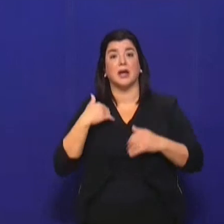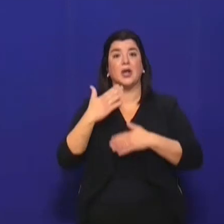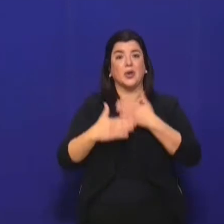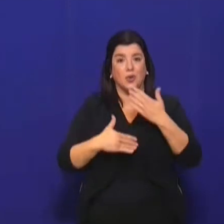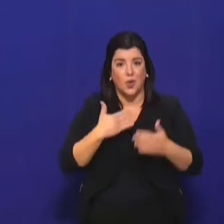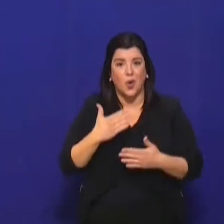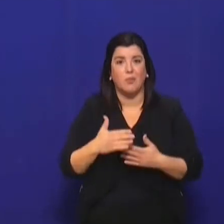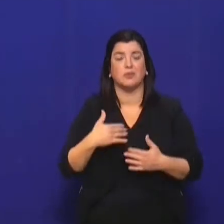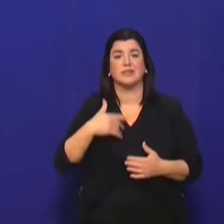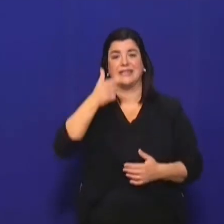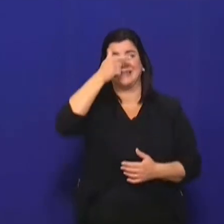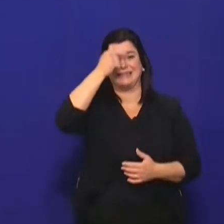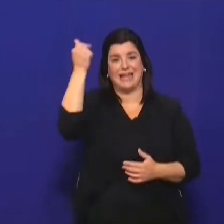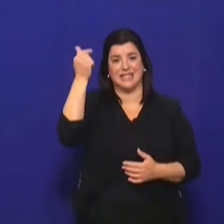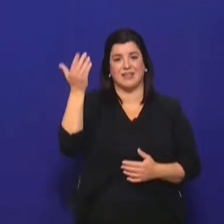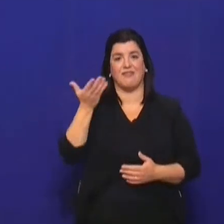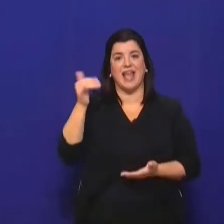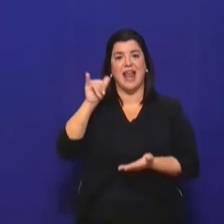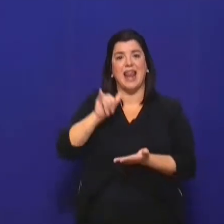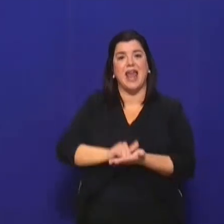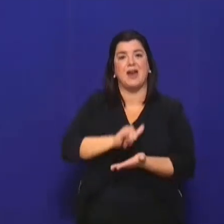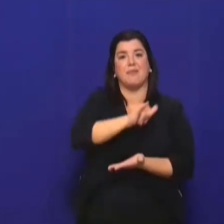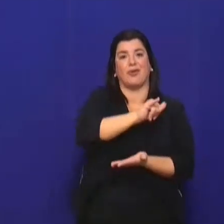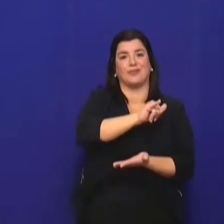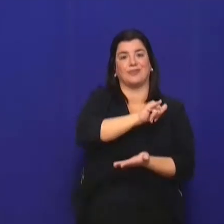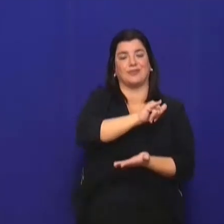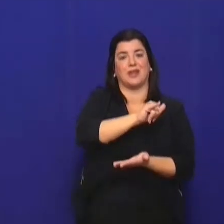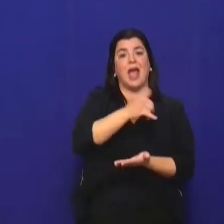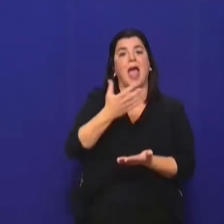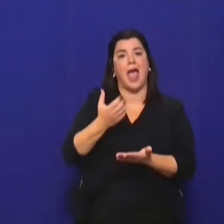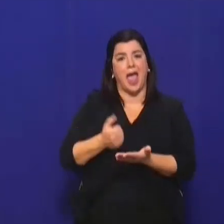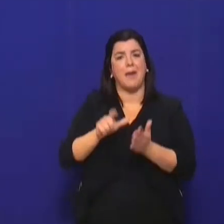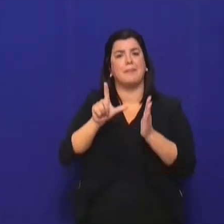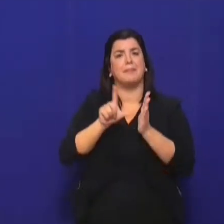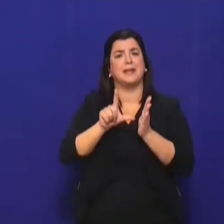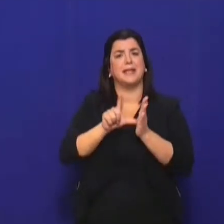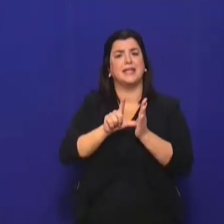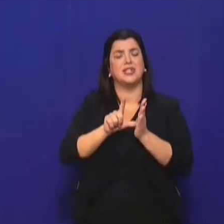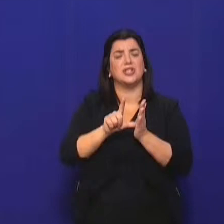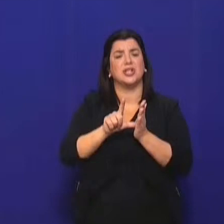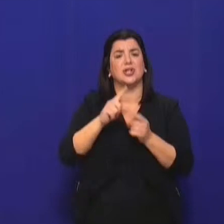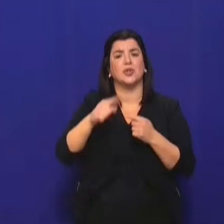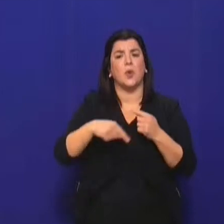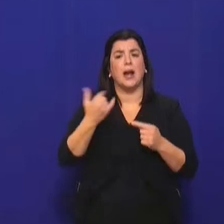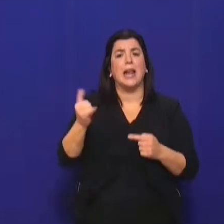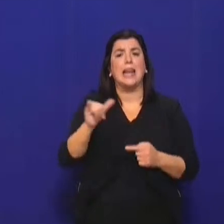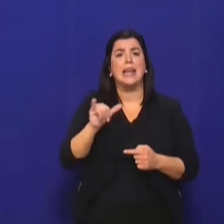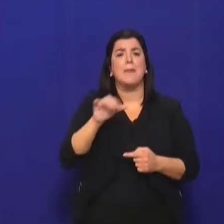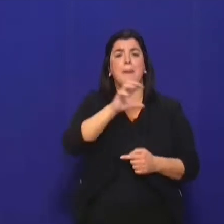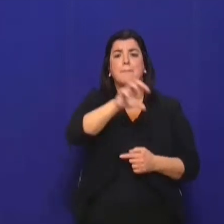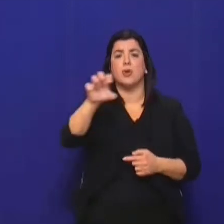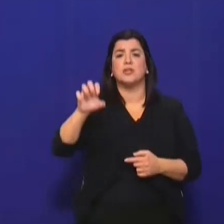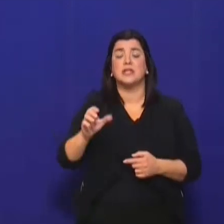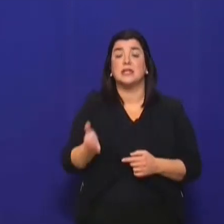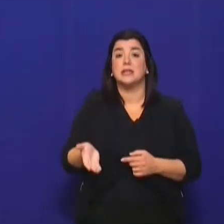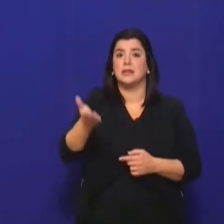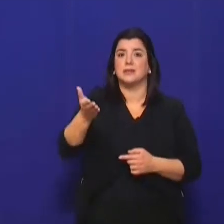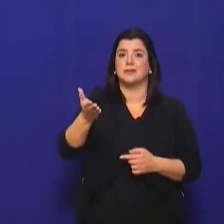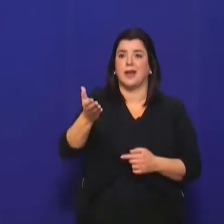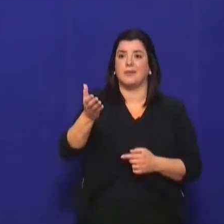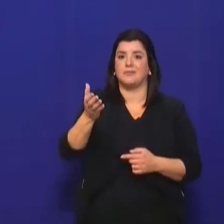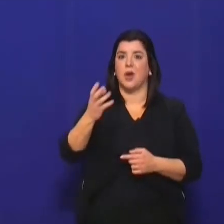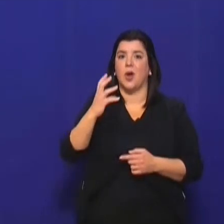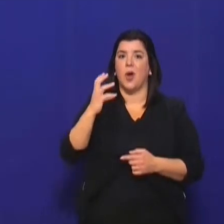għaddejjin ukoll bit-testijiet tagħna fl-ajruport u għad hemm il-liġi li tikklassifika dawk il-countries li huma fuq amber fejn